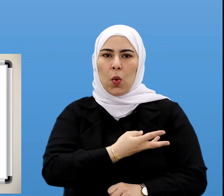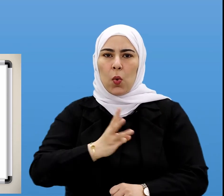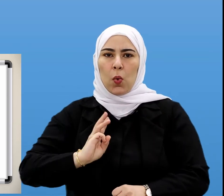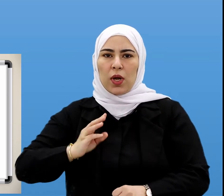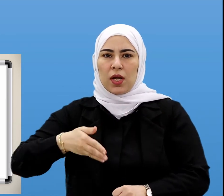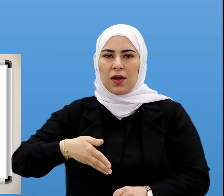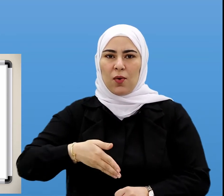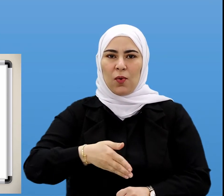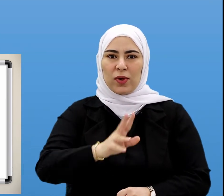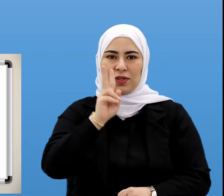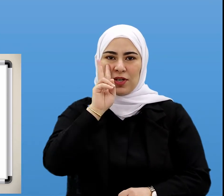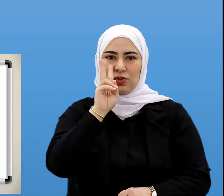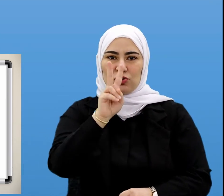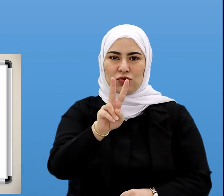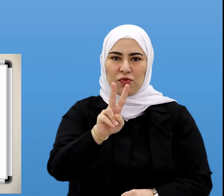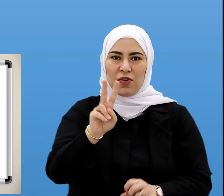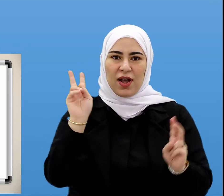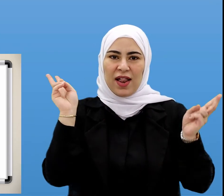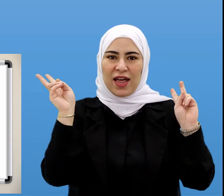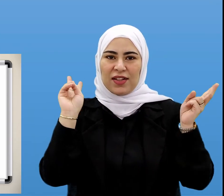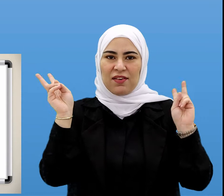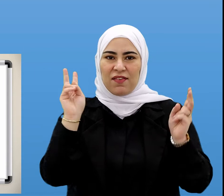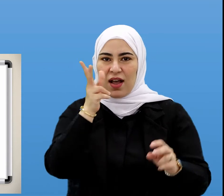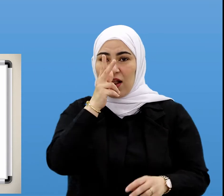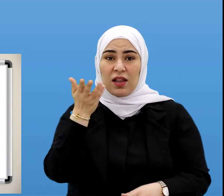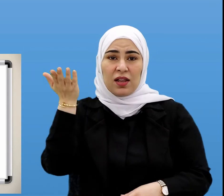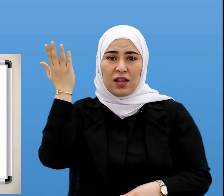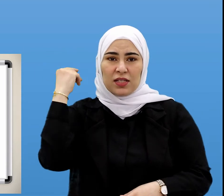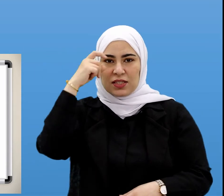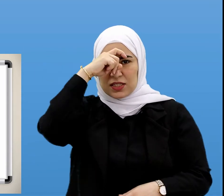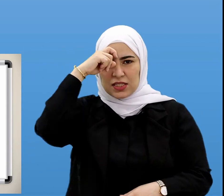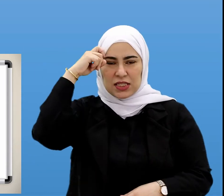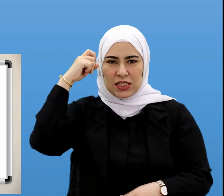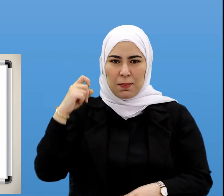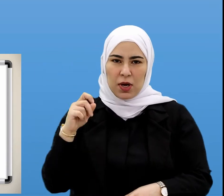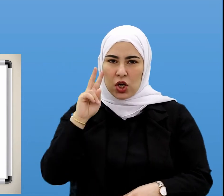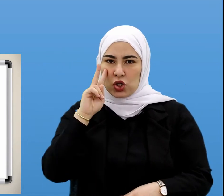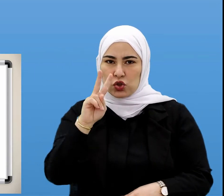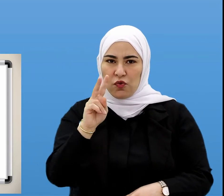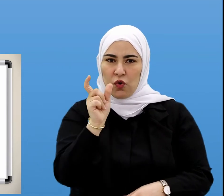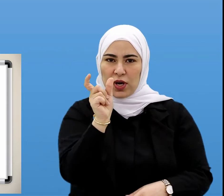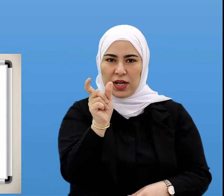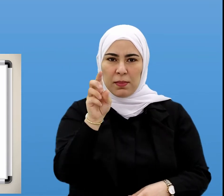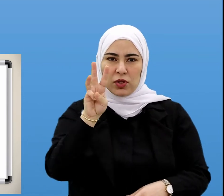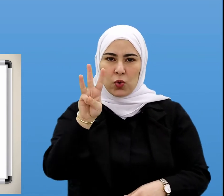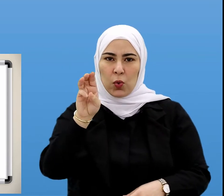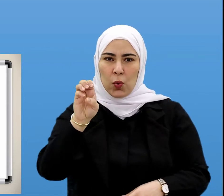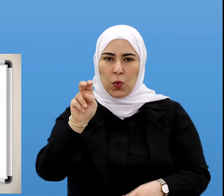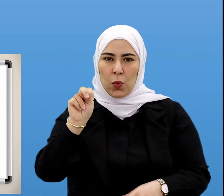the festival last summer. Notice we used went and last summer.